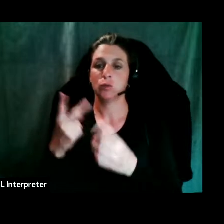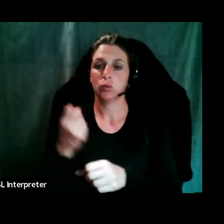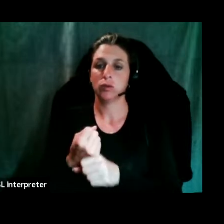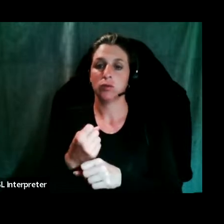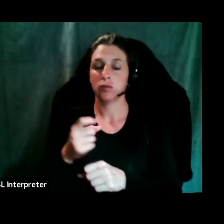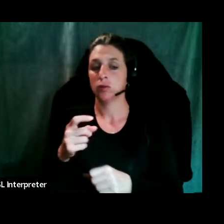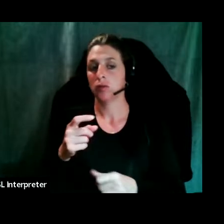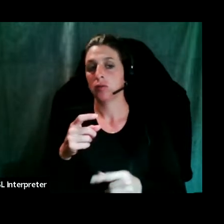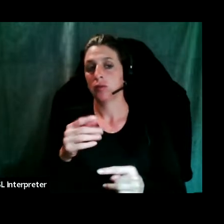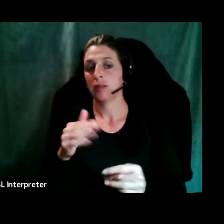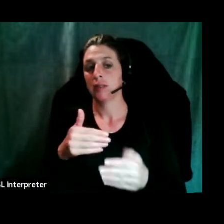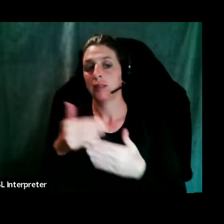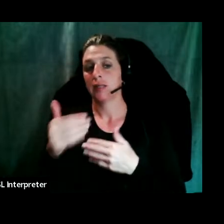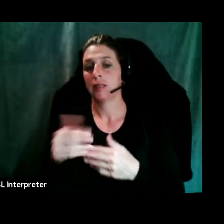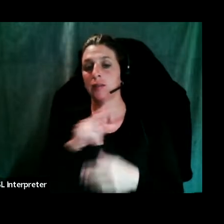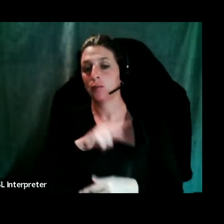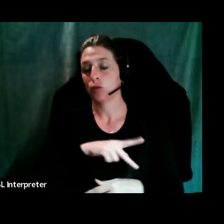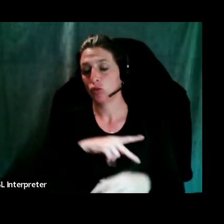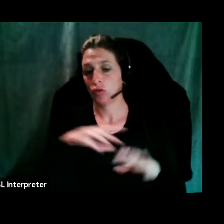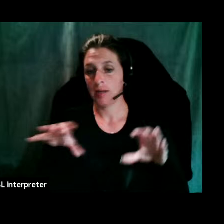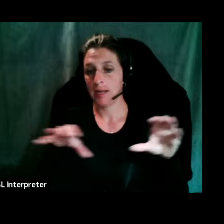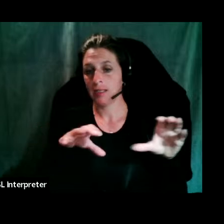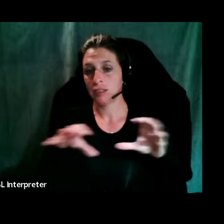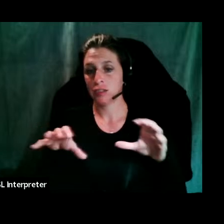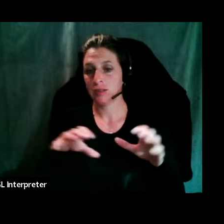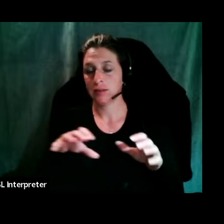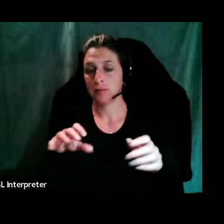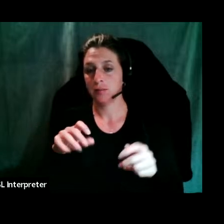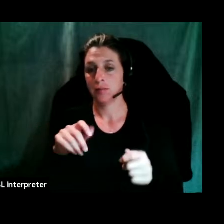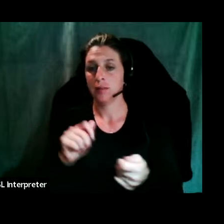Next, we have our personnel actions addendum.